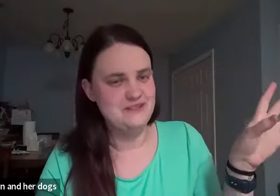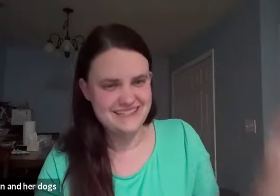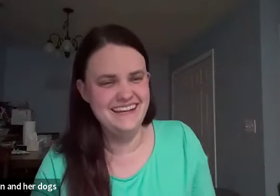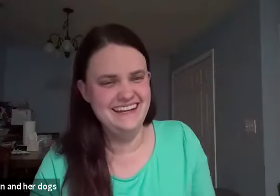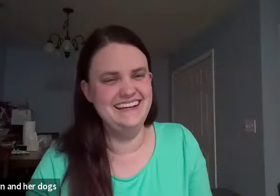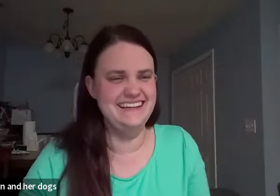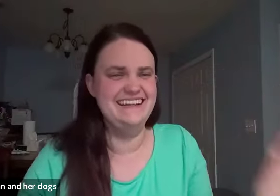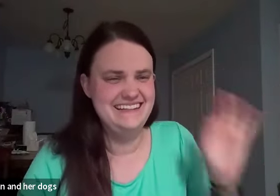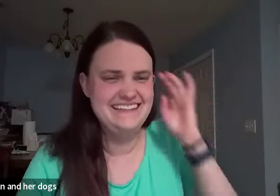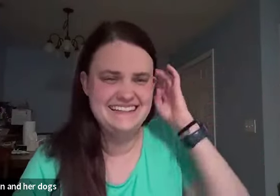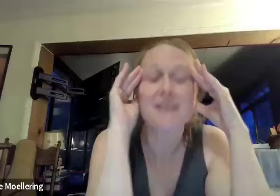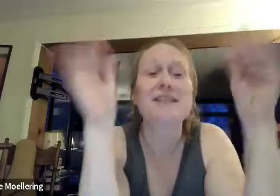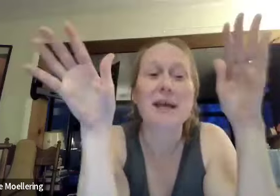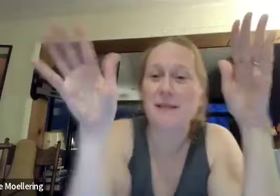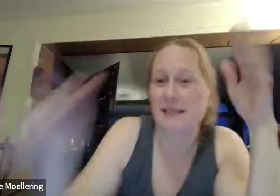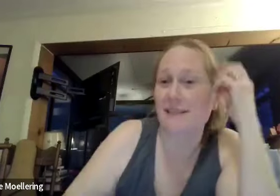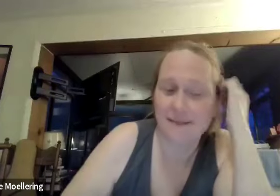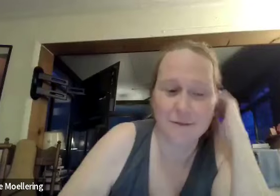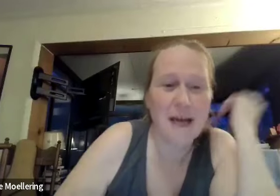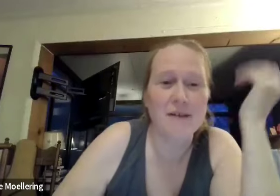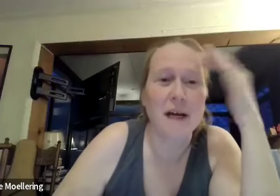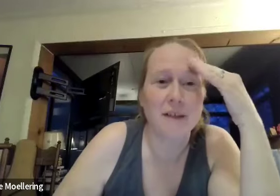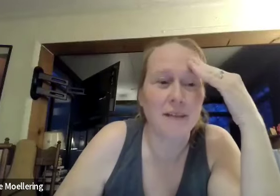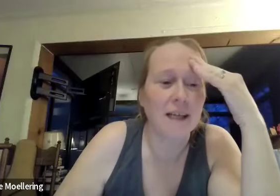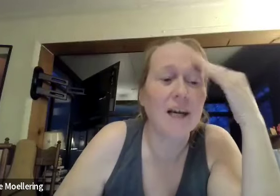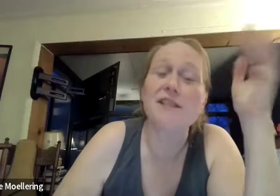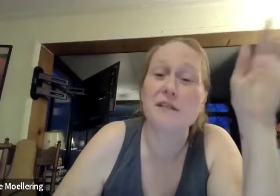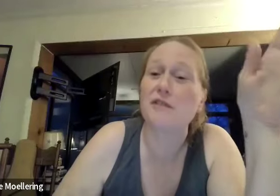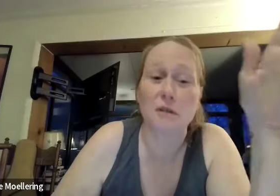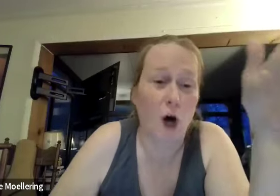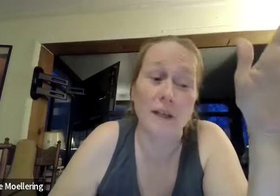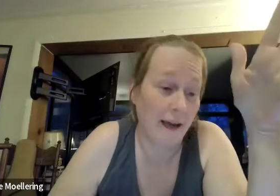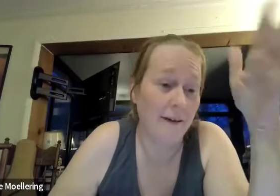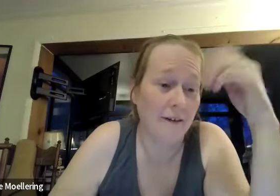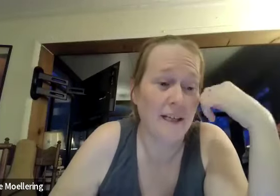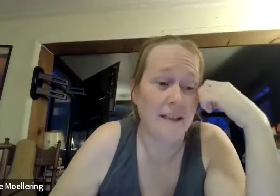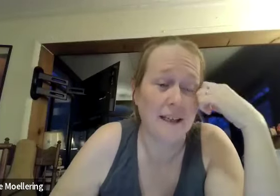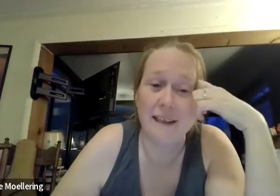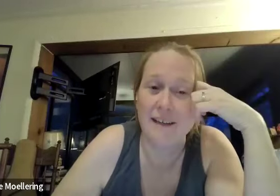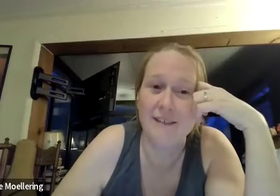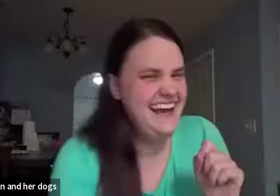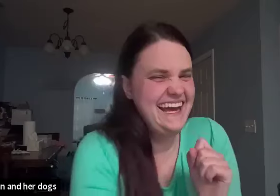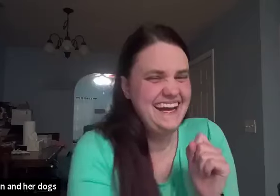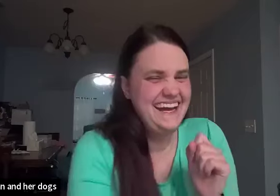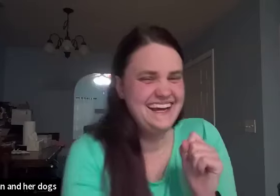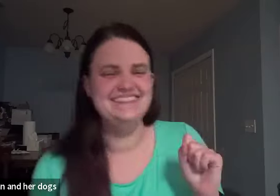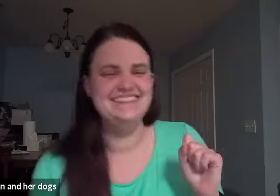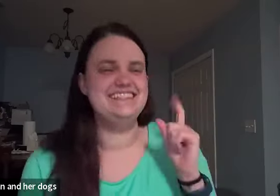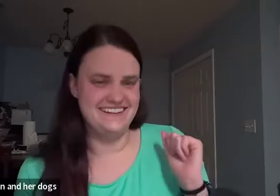course. At least it's the ABCs. We haven't covered like constitutional law yet or anything, you Yes, know?